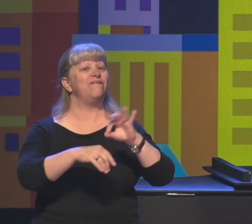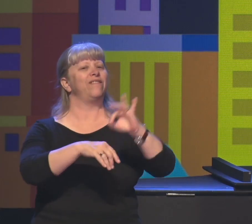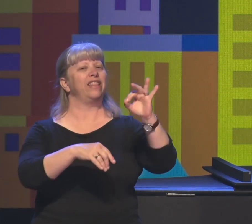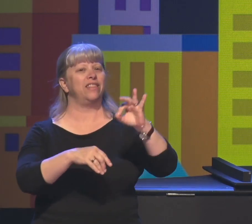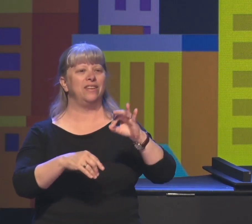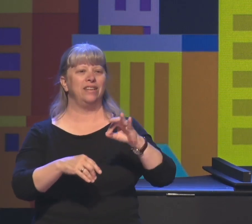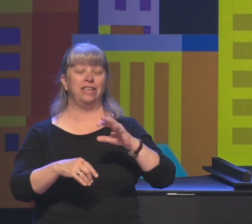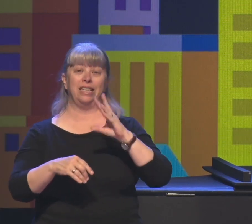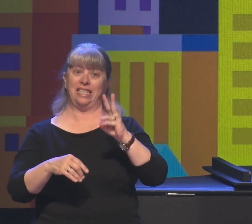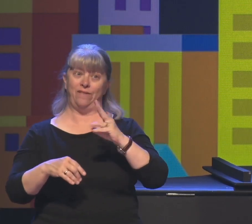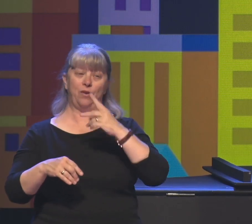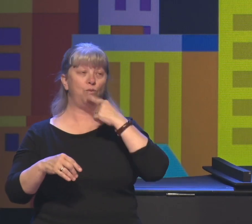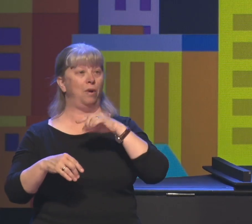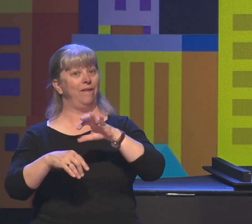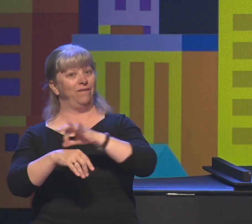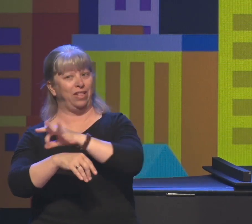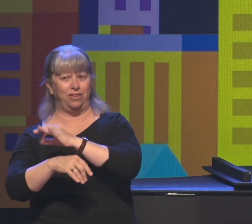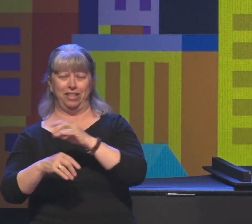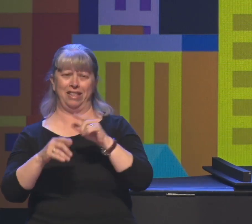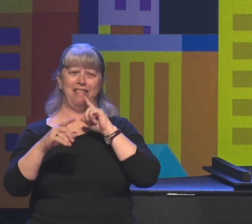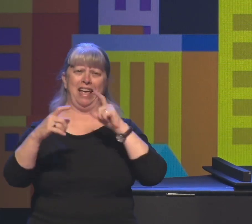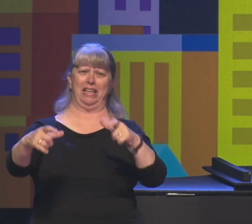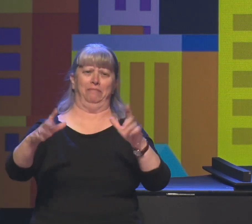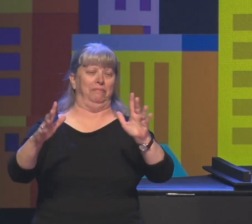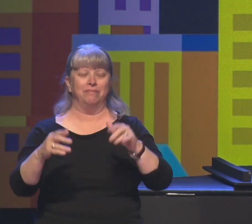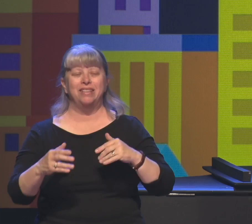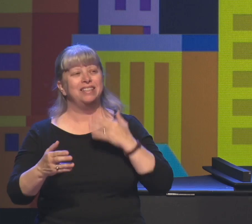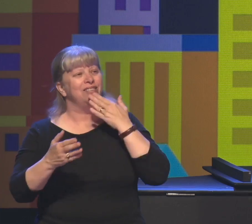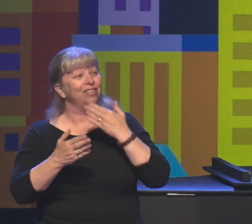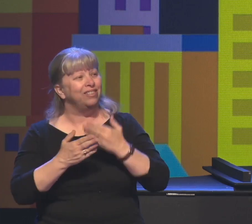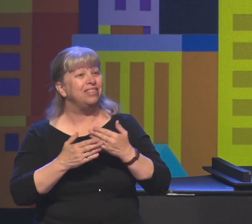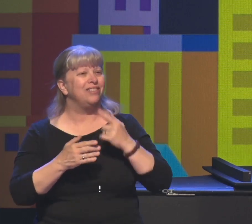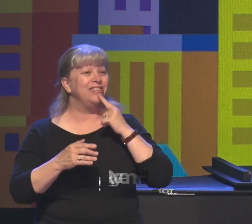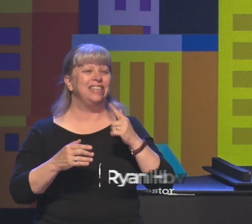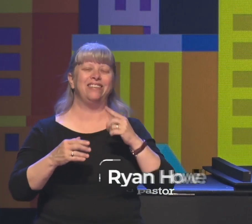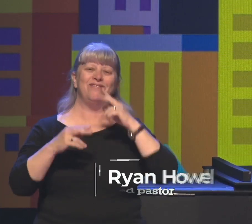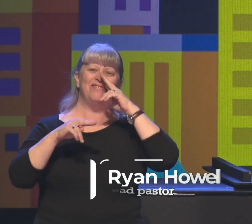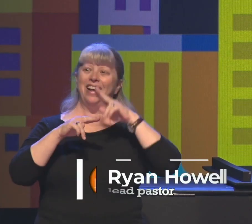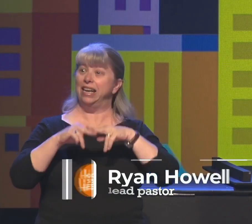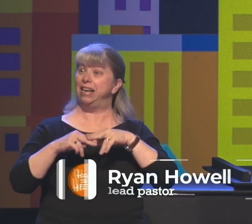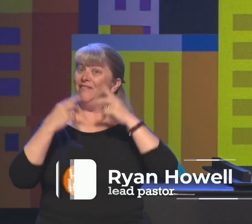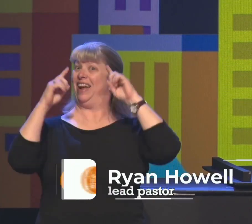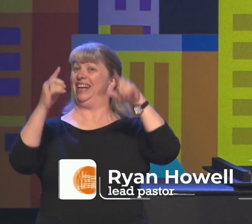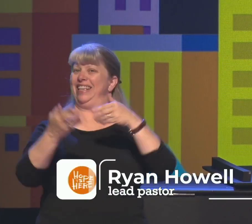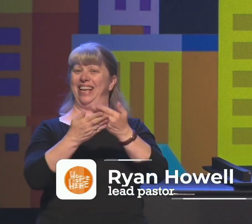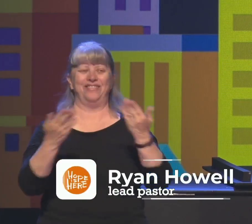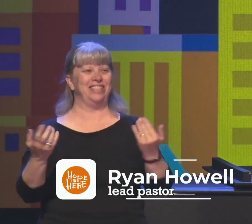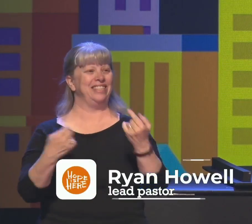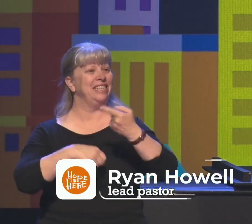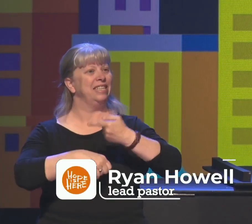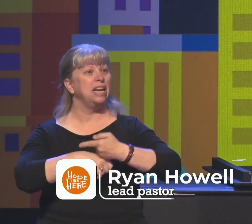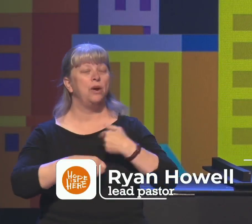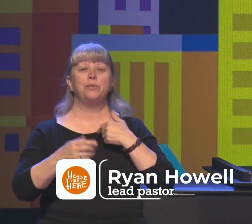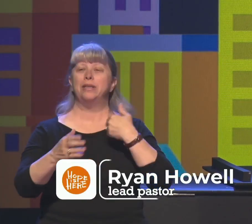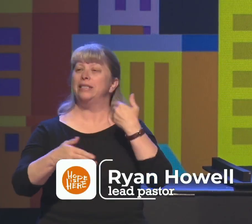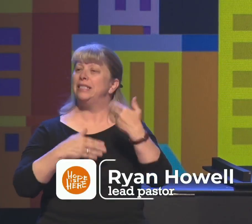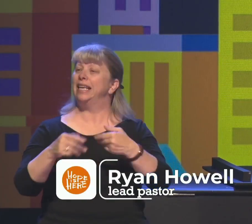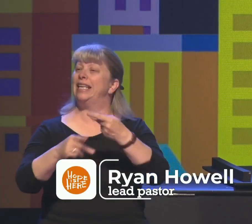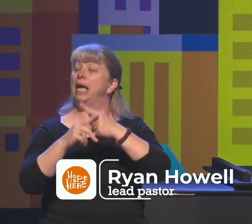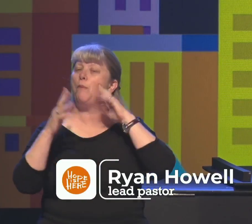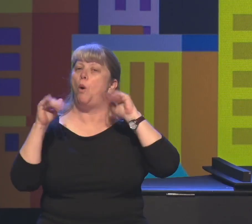Seven Red Feather Lake. I don't know. So it's actually good to finally be here today. We're in this series called Keeping